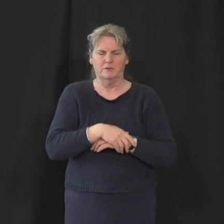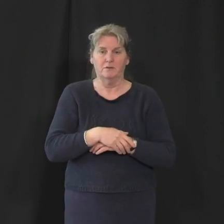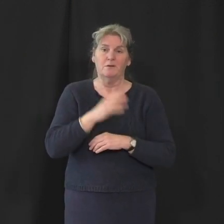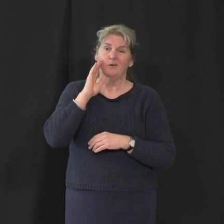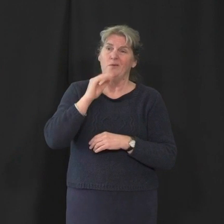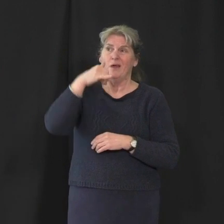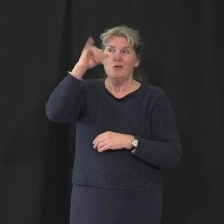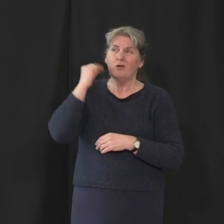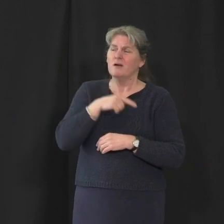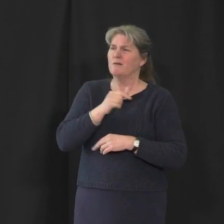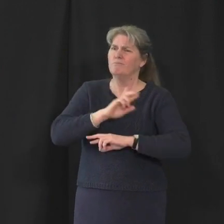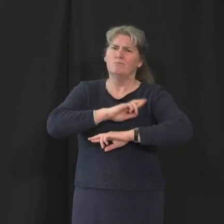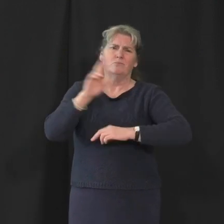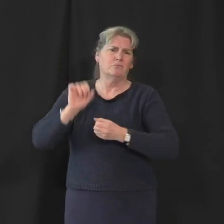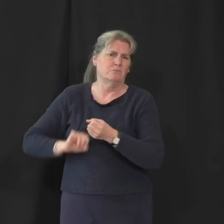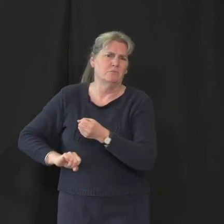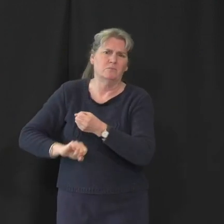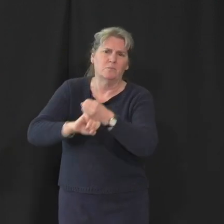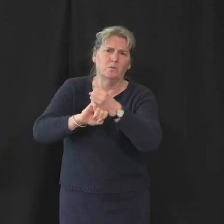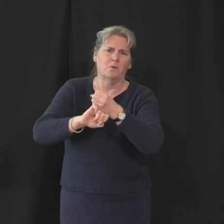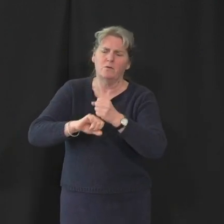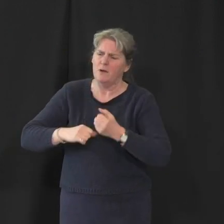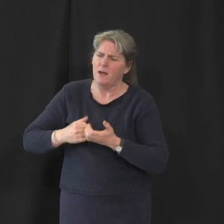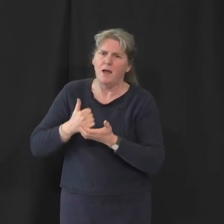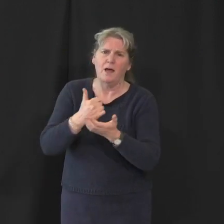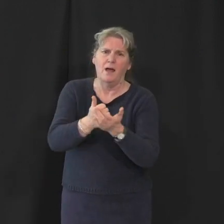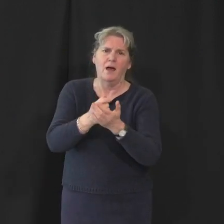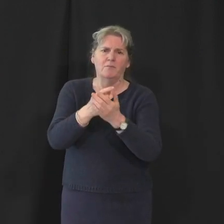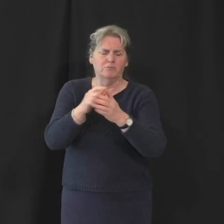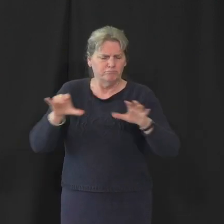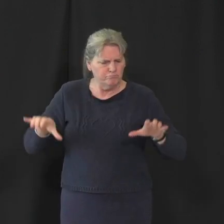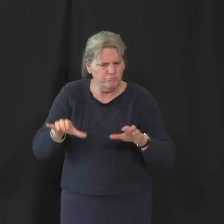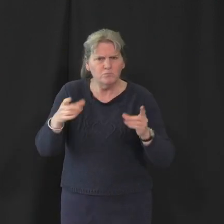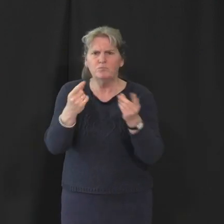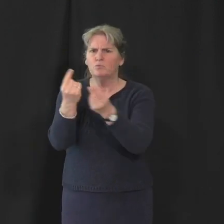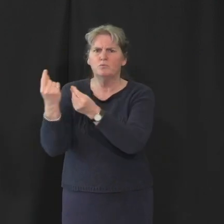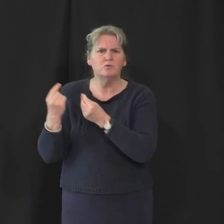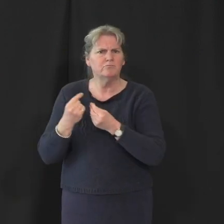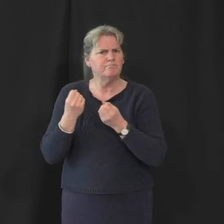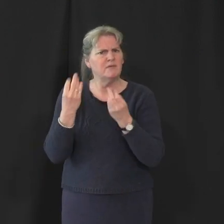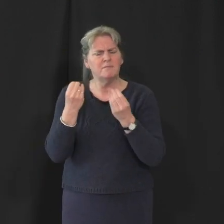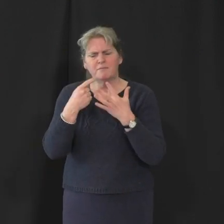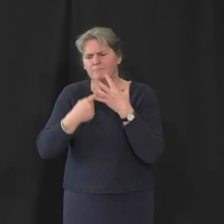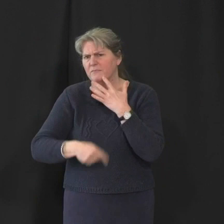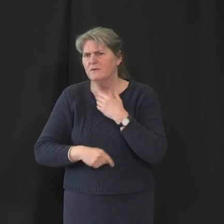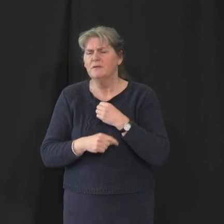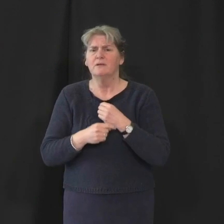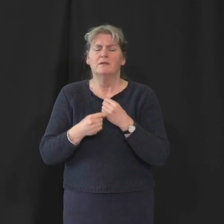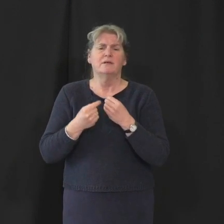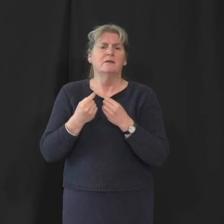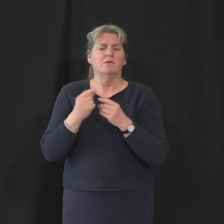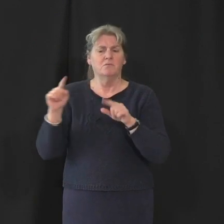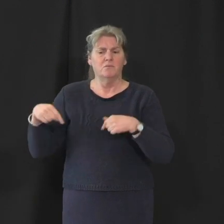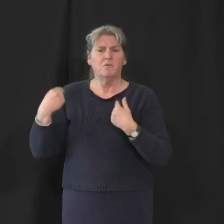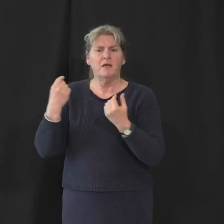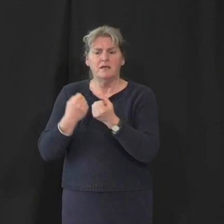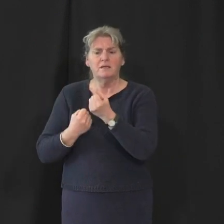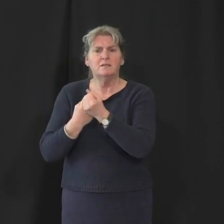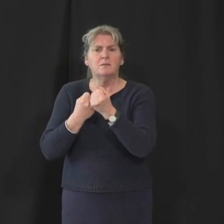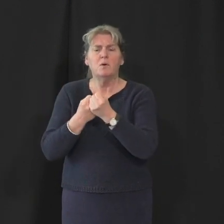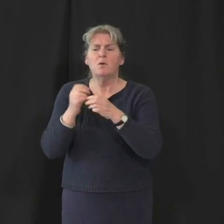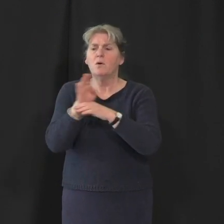government is here to help you, and we are working to support you in many ways. Financially, we have supports